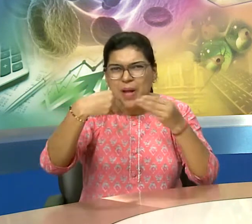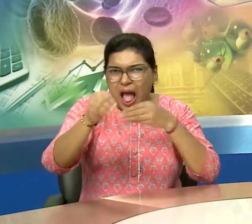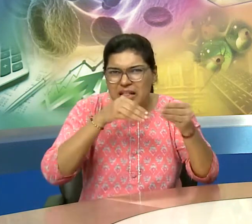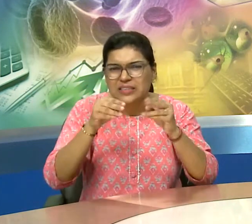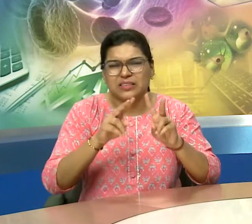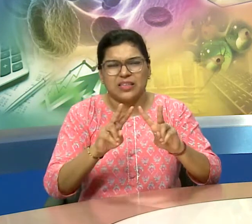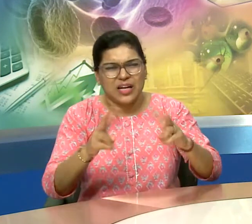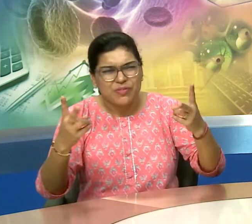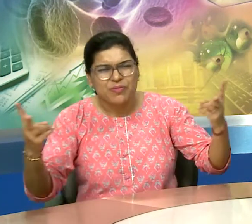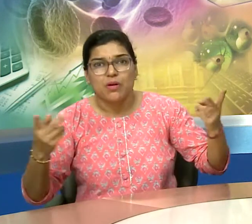agricultural implements